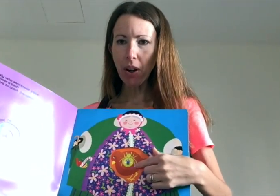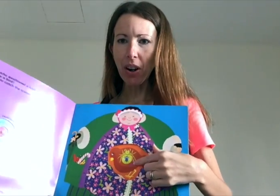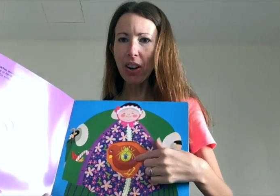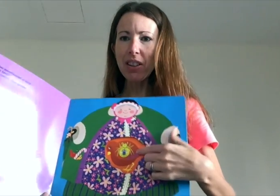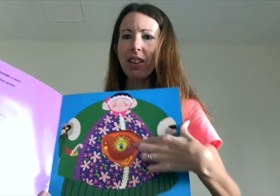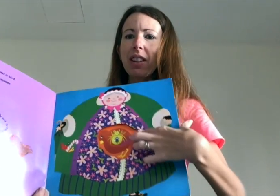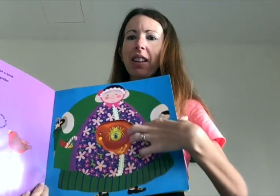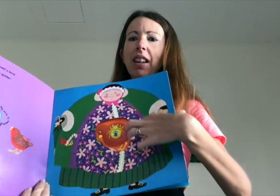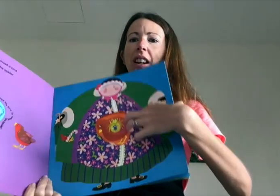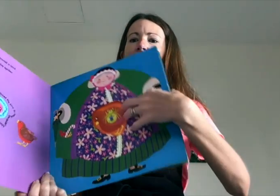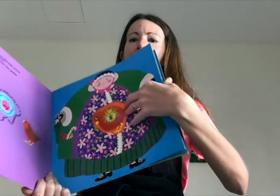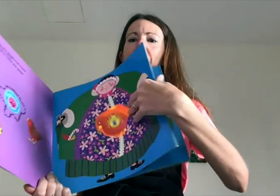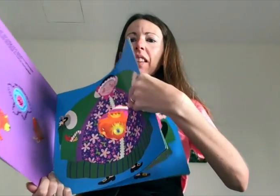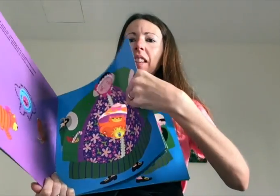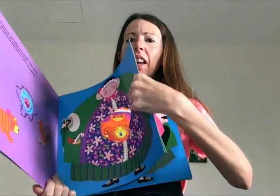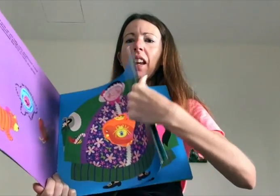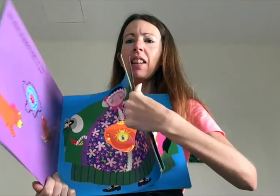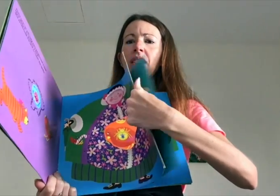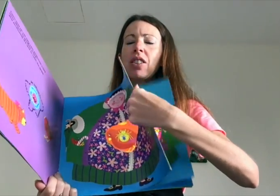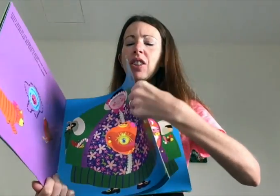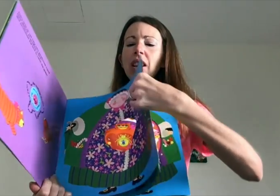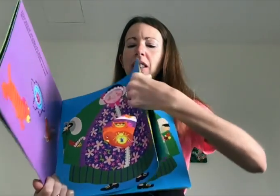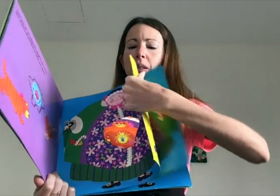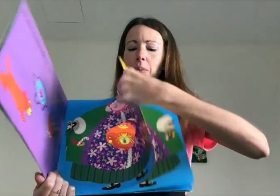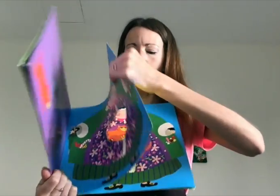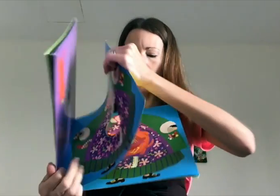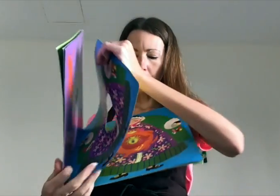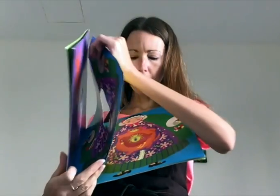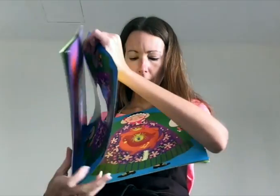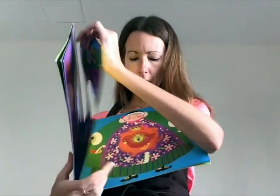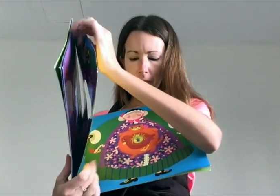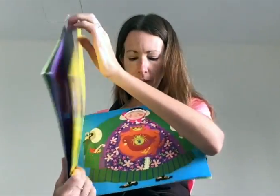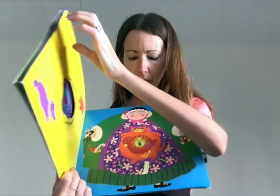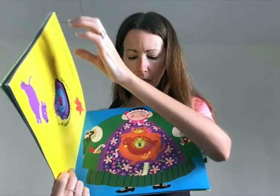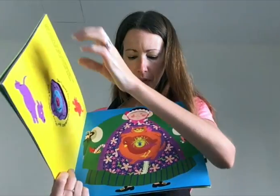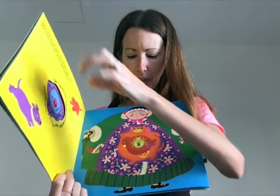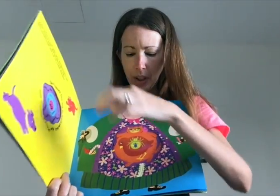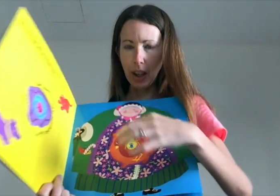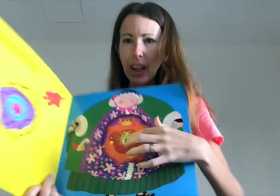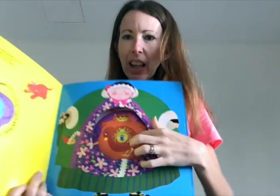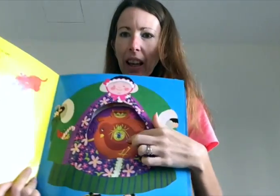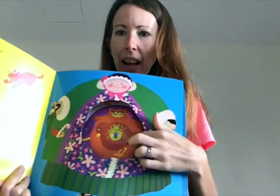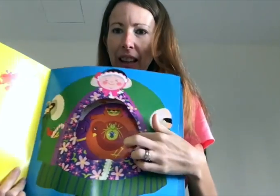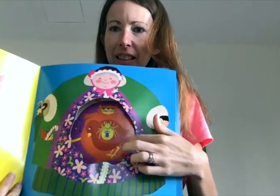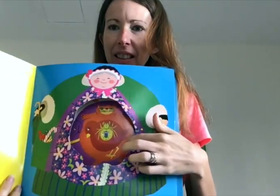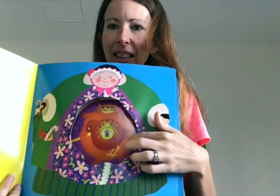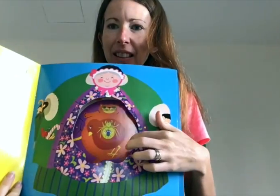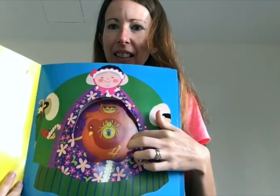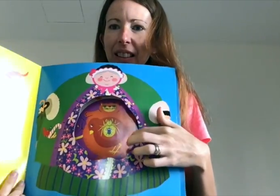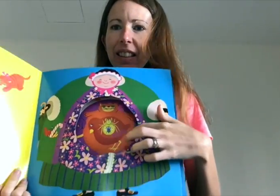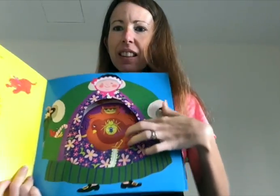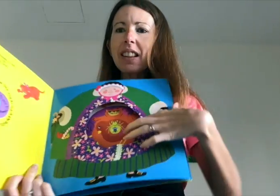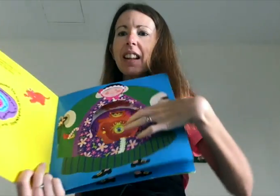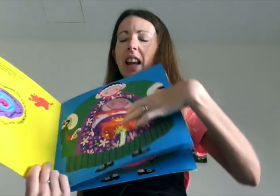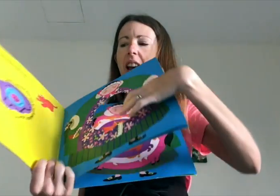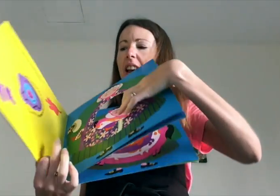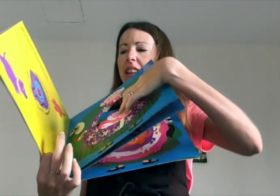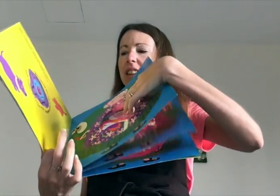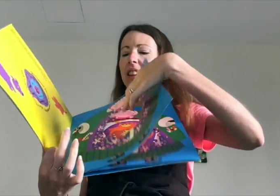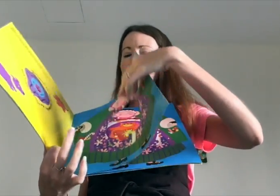bird. And then she swallowed a cat. And then